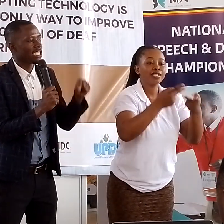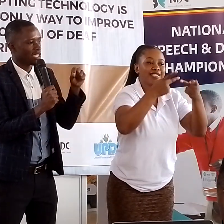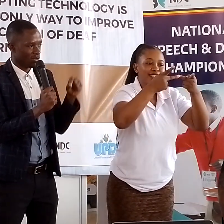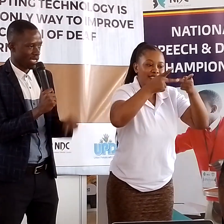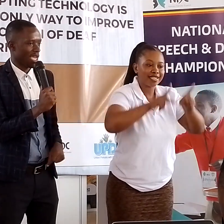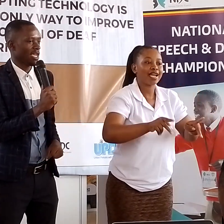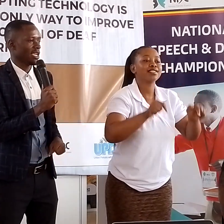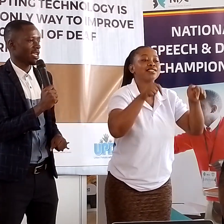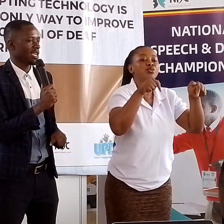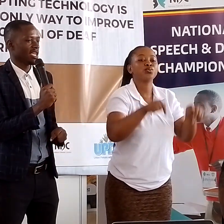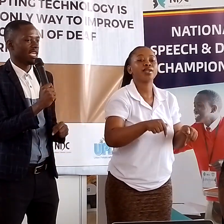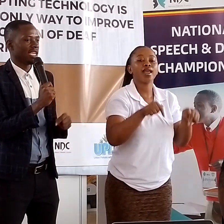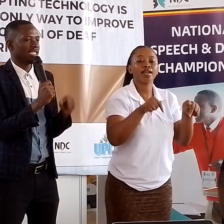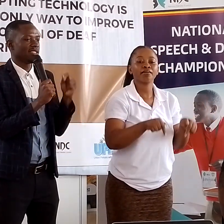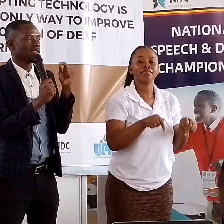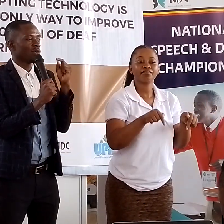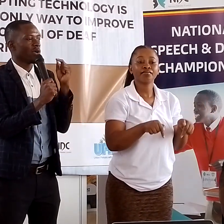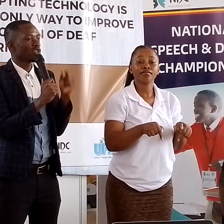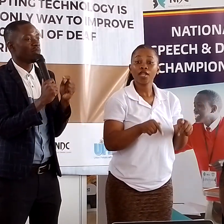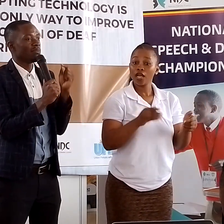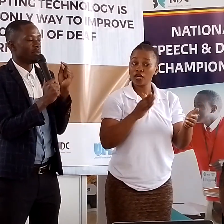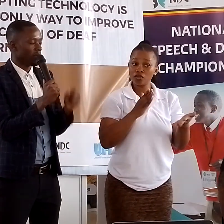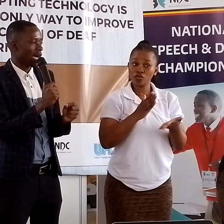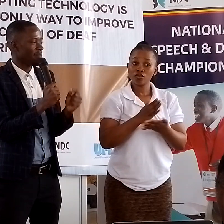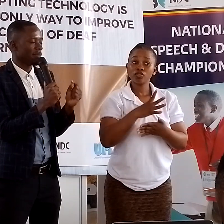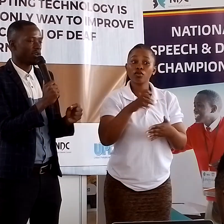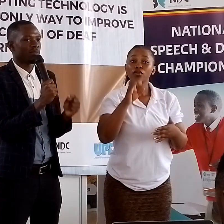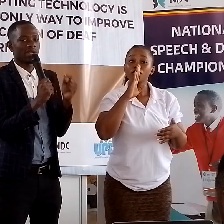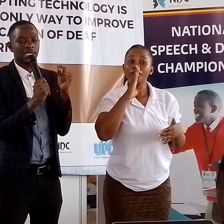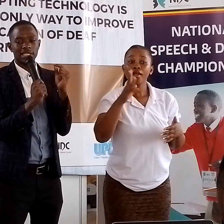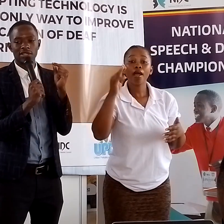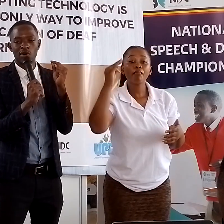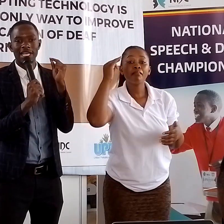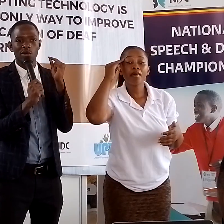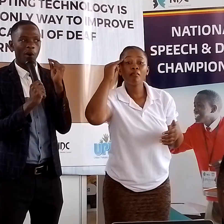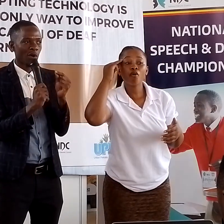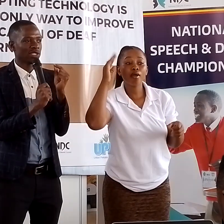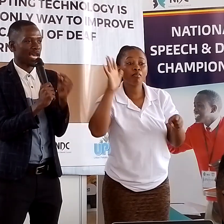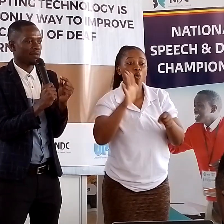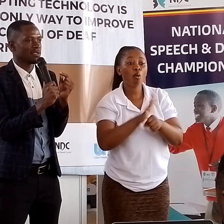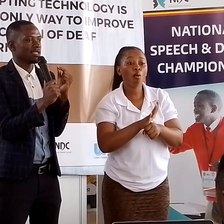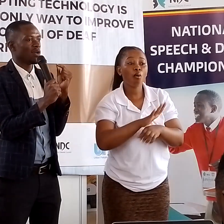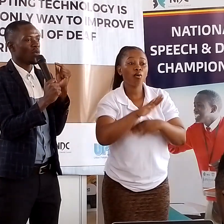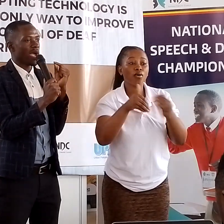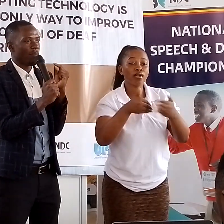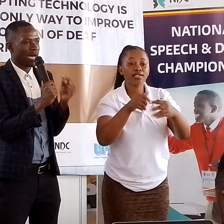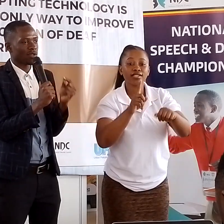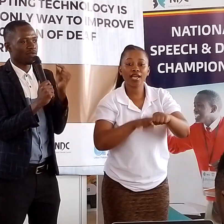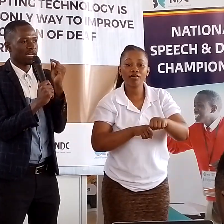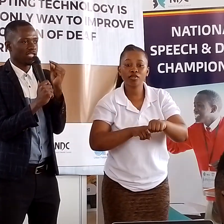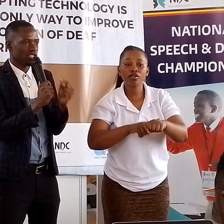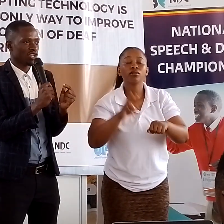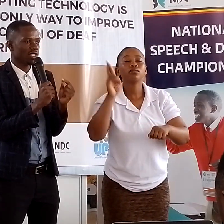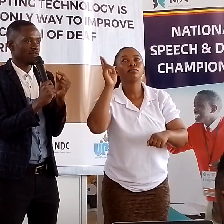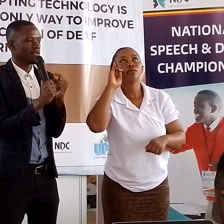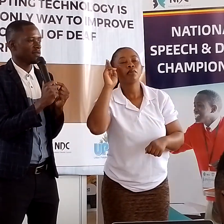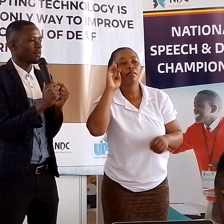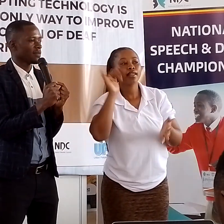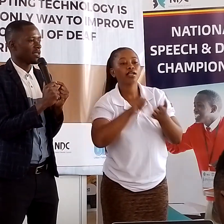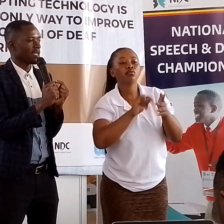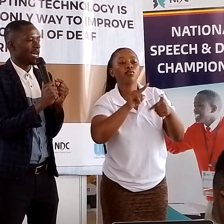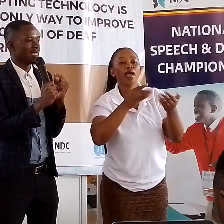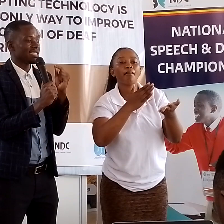commenced today. It is going to be memorable that, you know, at all times we are part of an